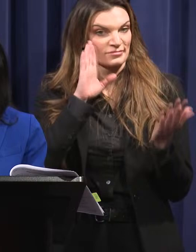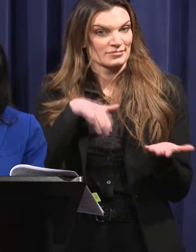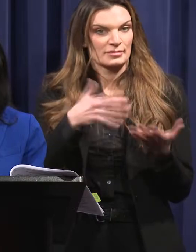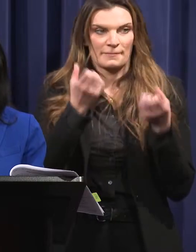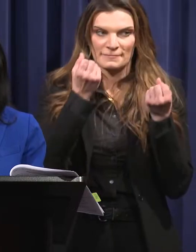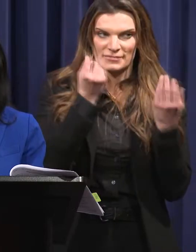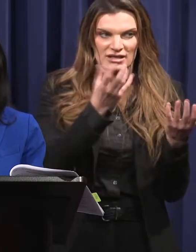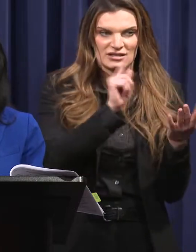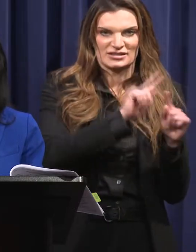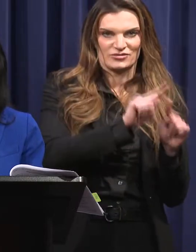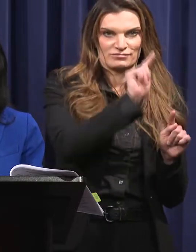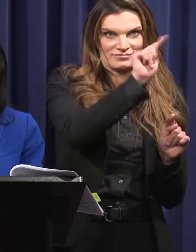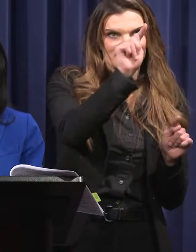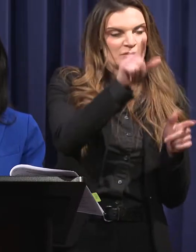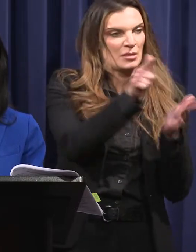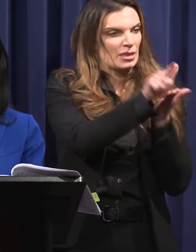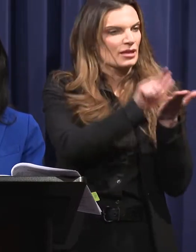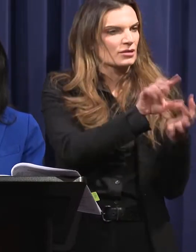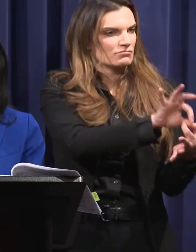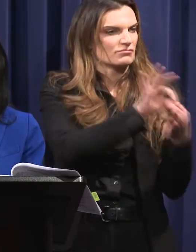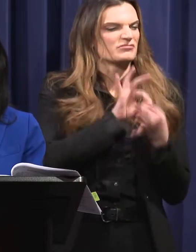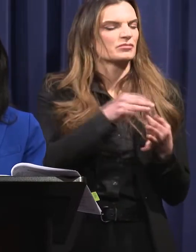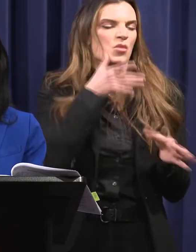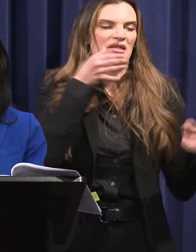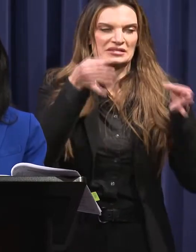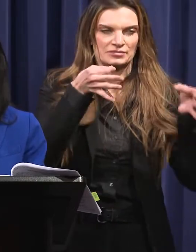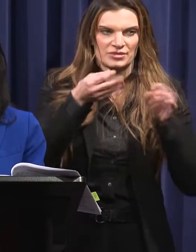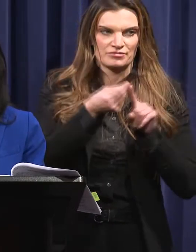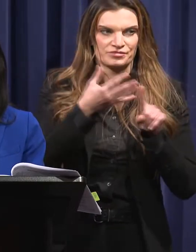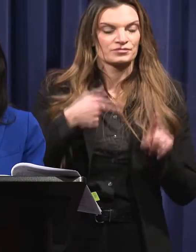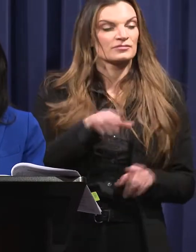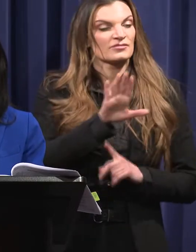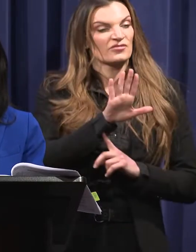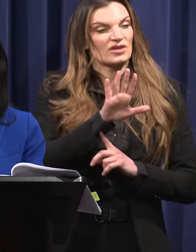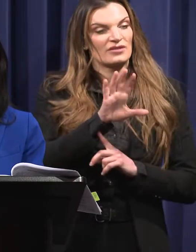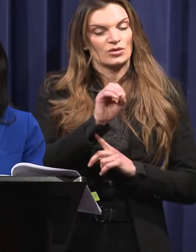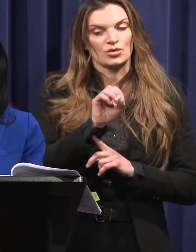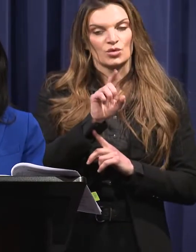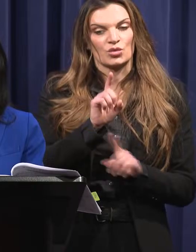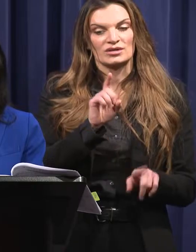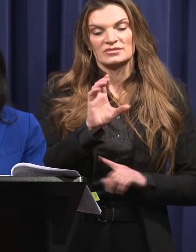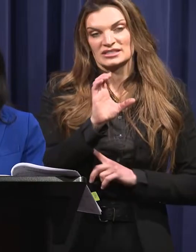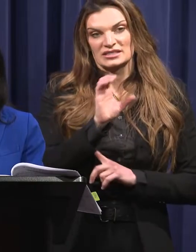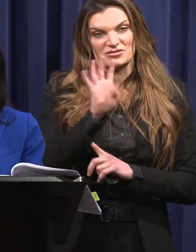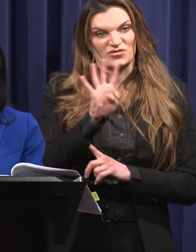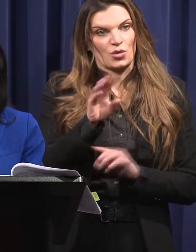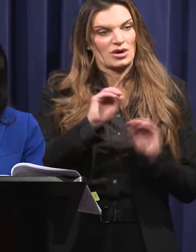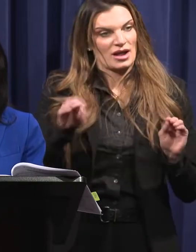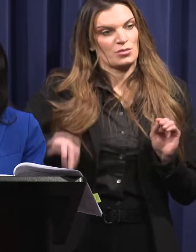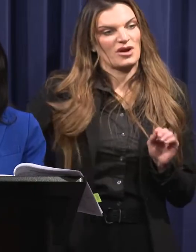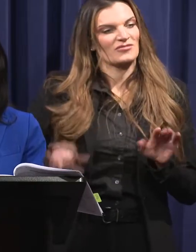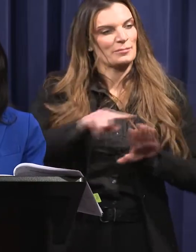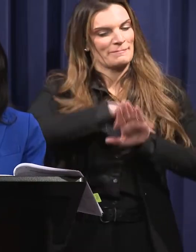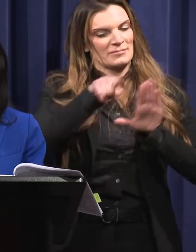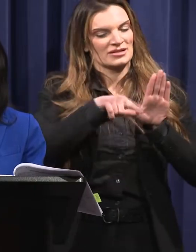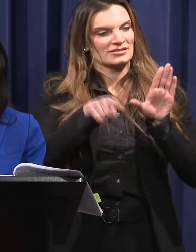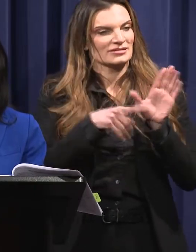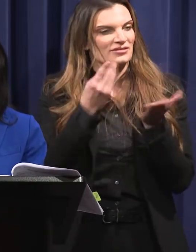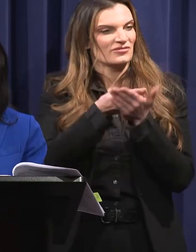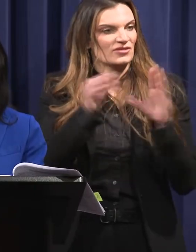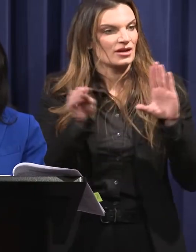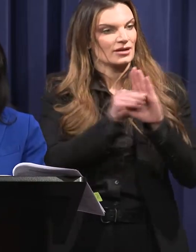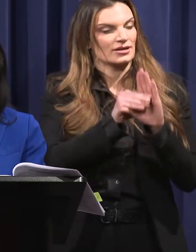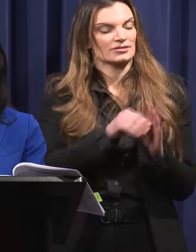legal entities involved, and those include the following. The 501c4 nonprofits were the Peninsula Fund, Make